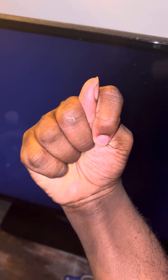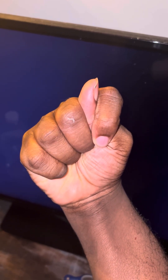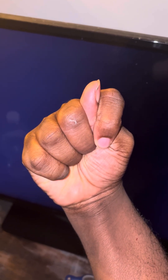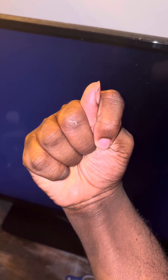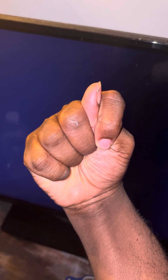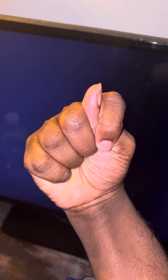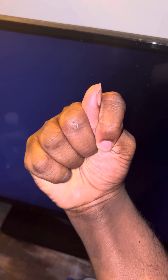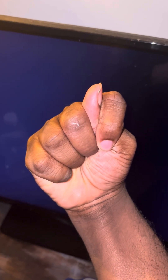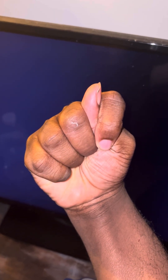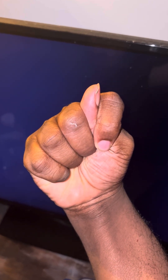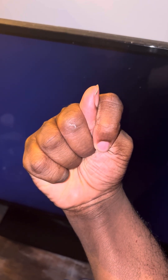top.